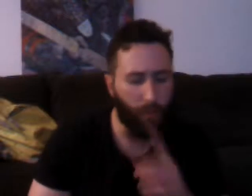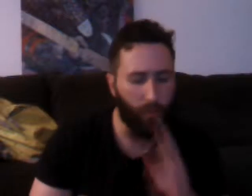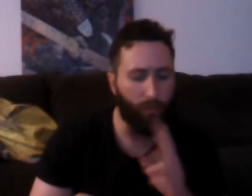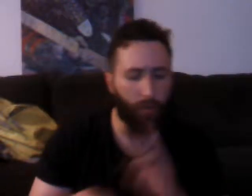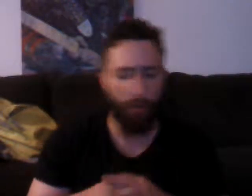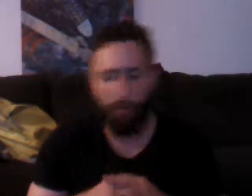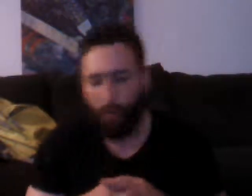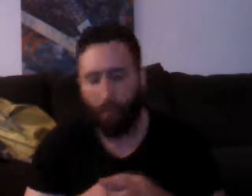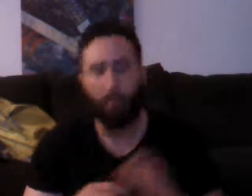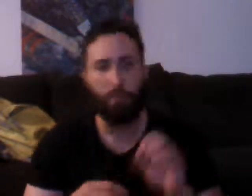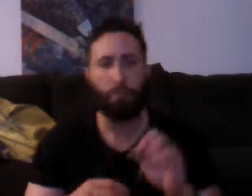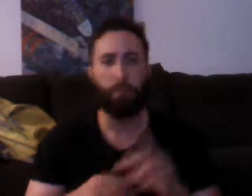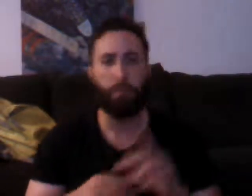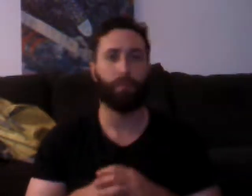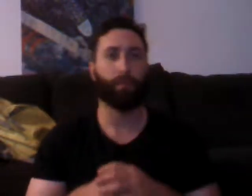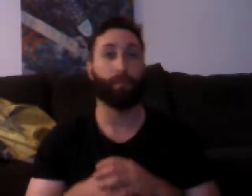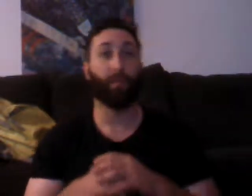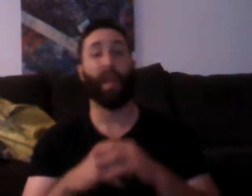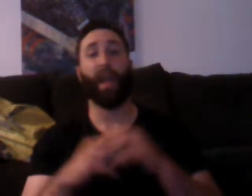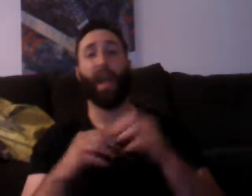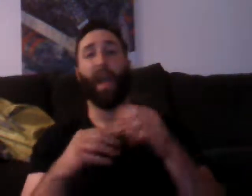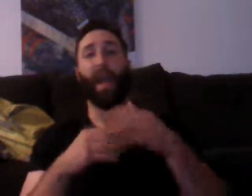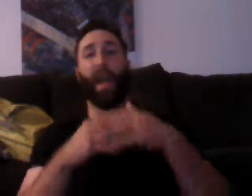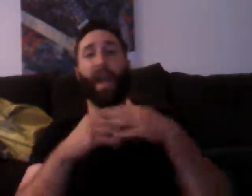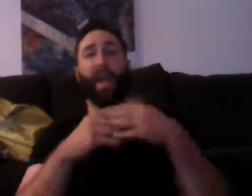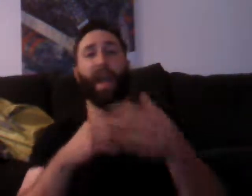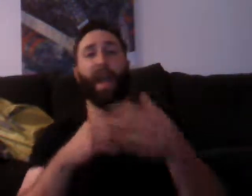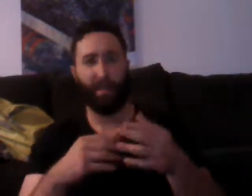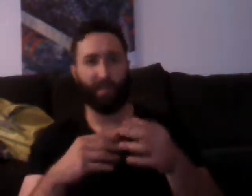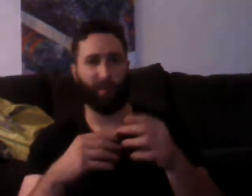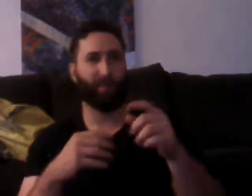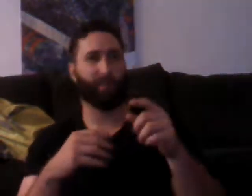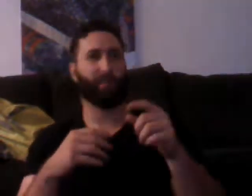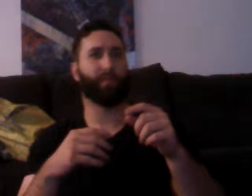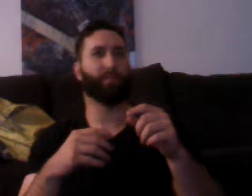like a plastic bicycle chain. The sprockets position the hot dogs for packaging.